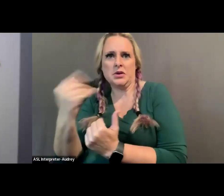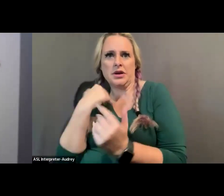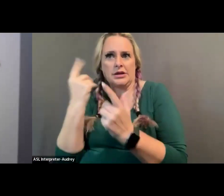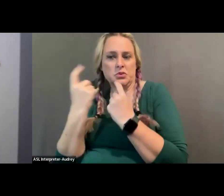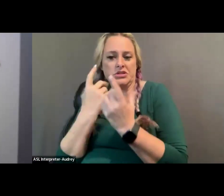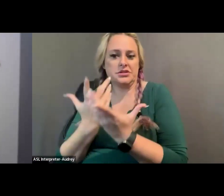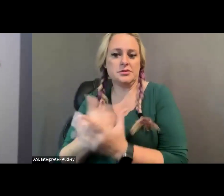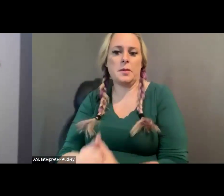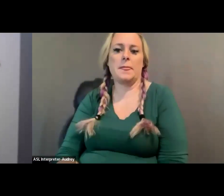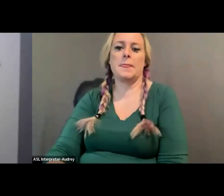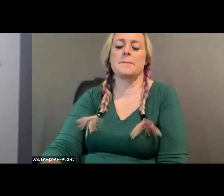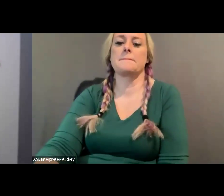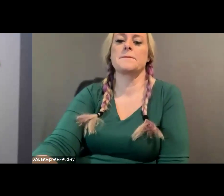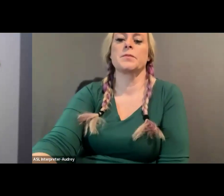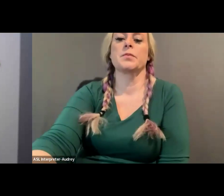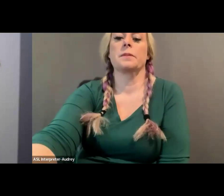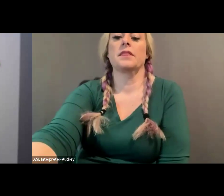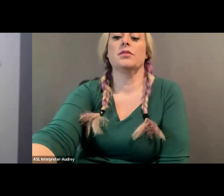come in.